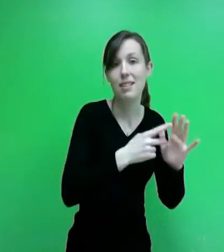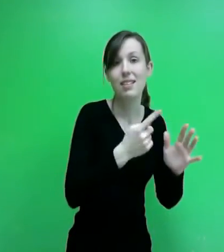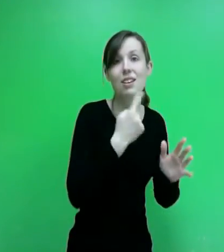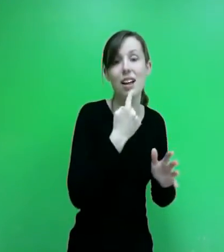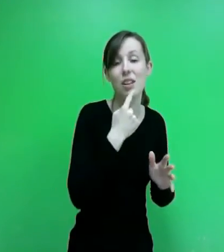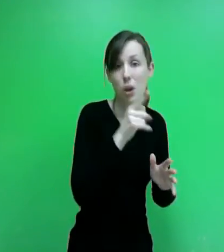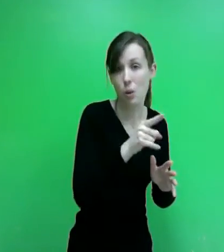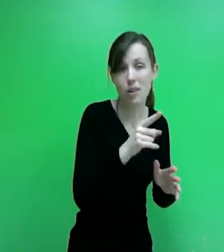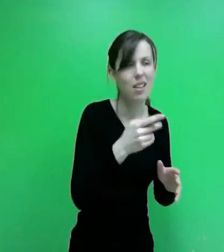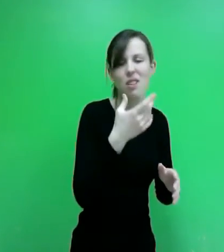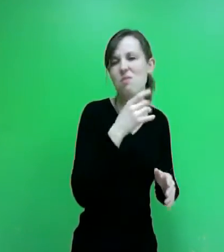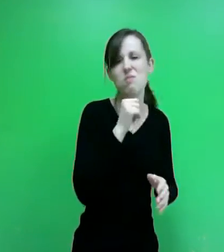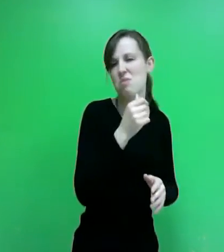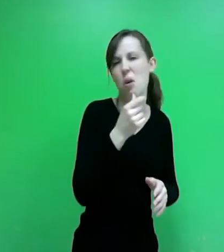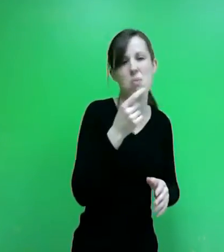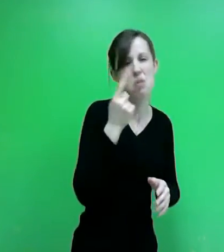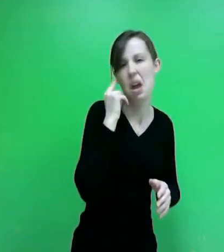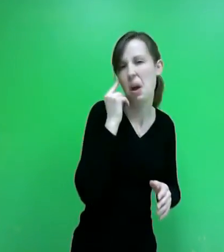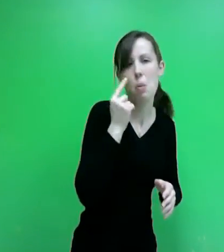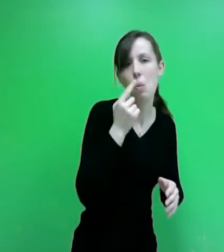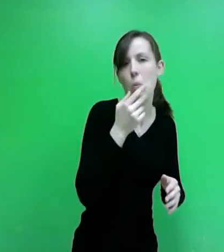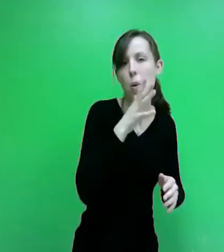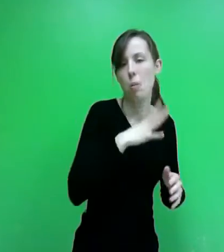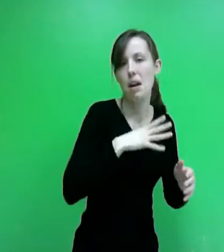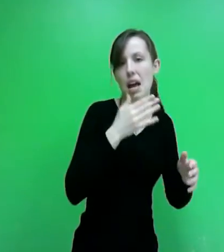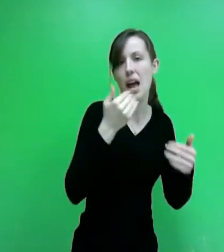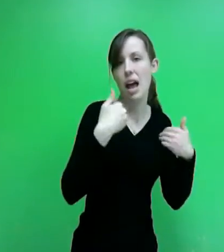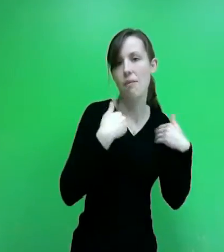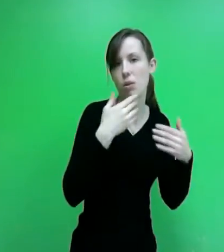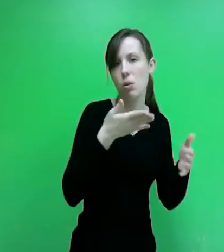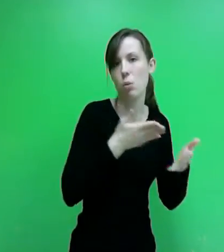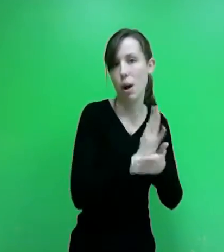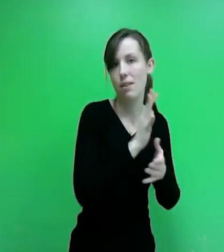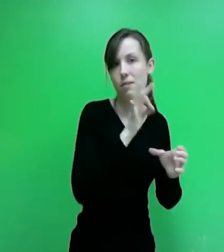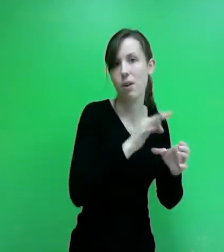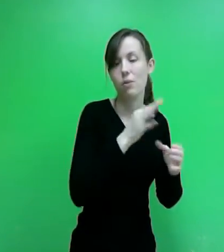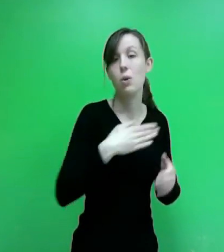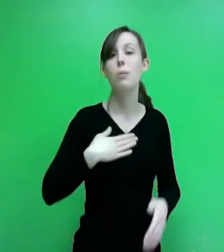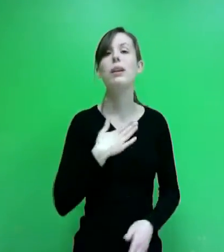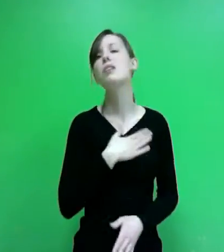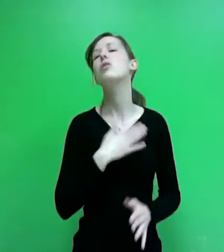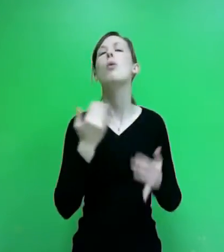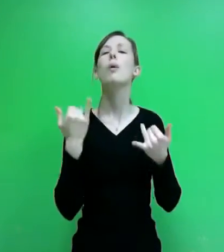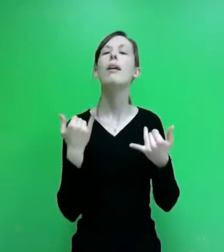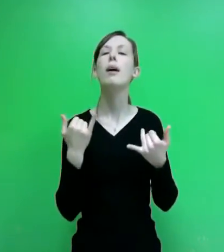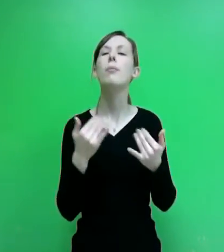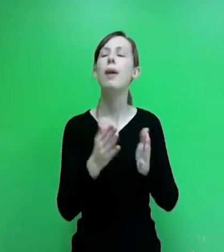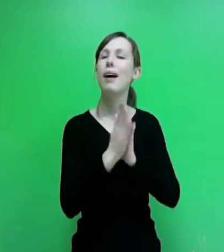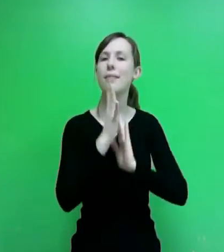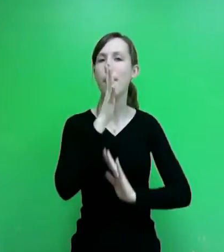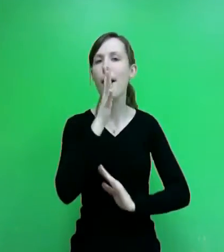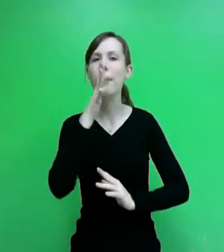they don't think women have the right to vote. So please, go out right now, ask mom, ask grandma, ask